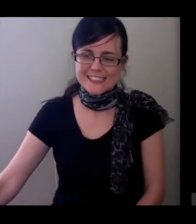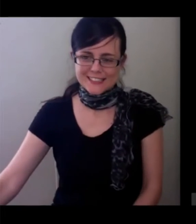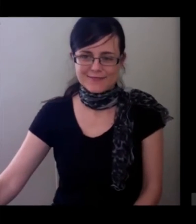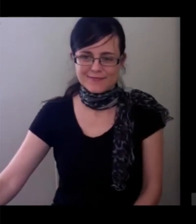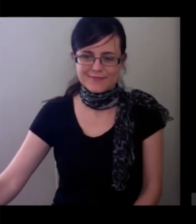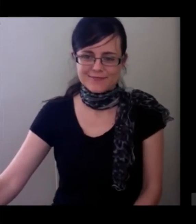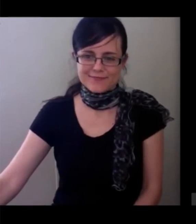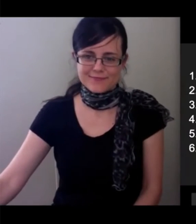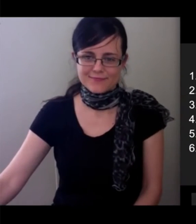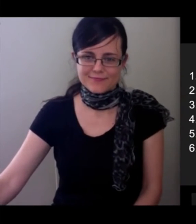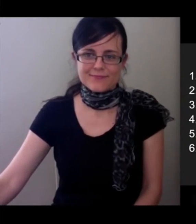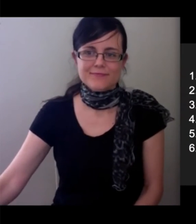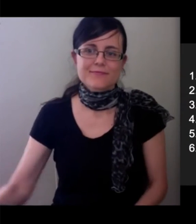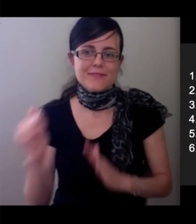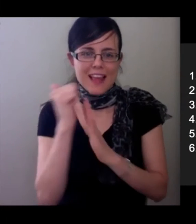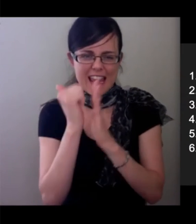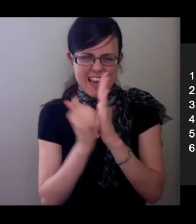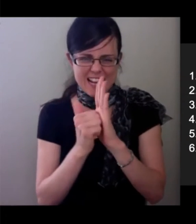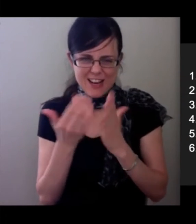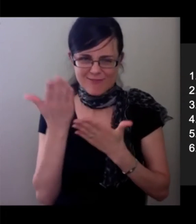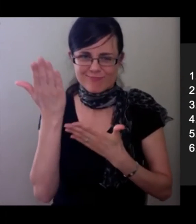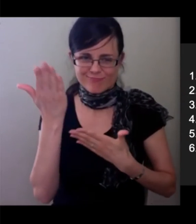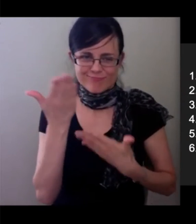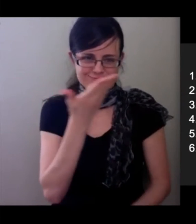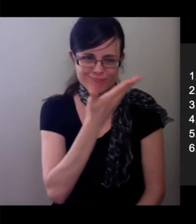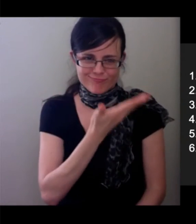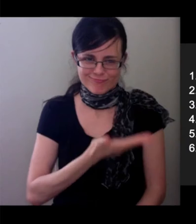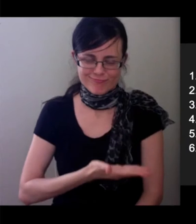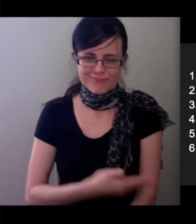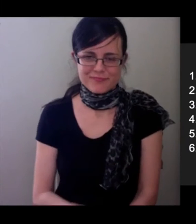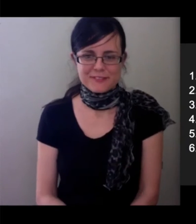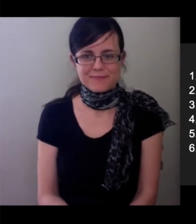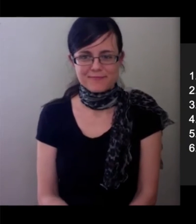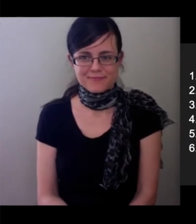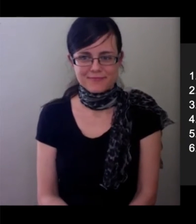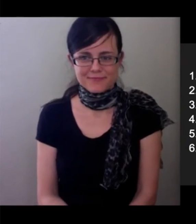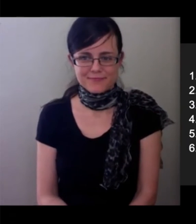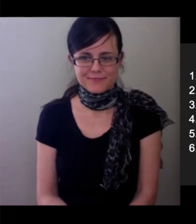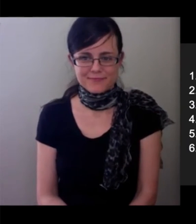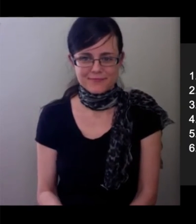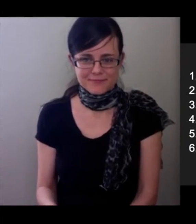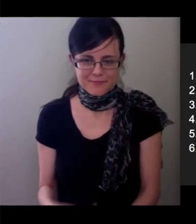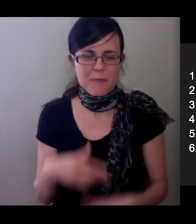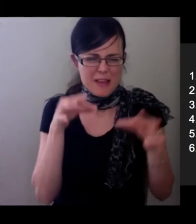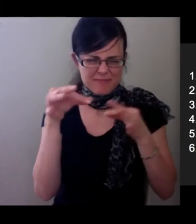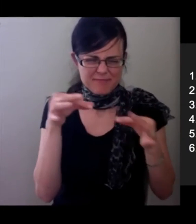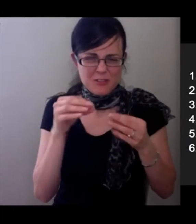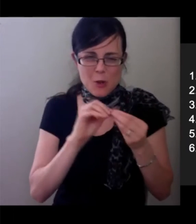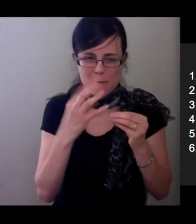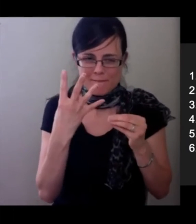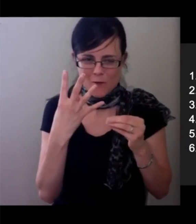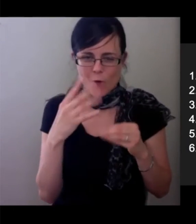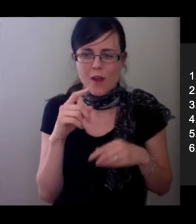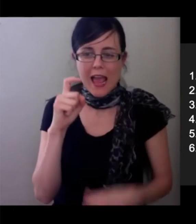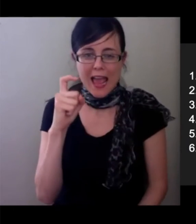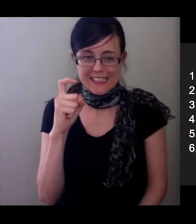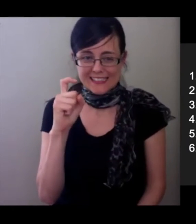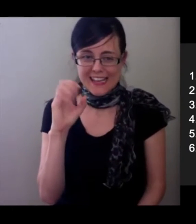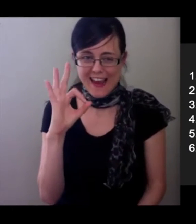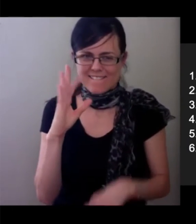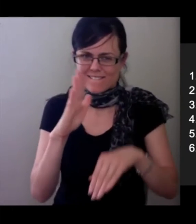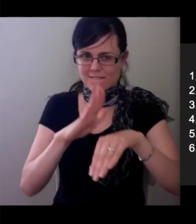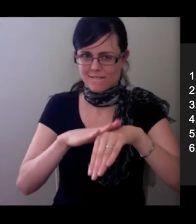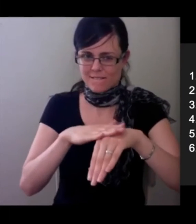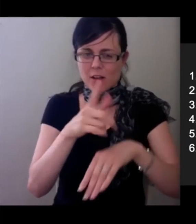Now I'm going to talk about academic integrity. You can see the agenda here. I'm going to start with